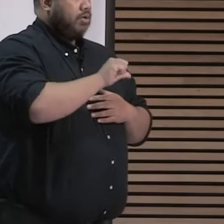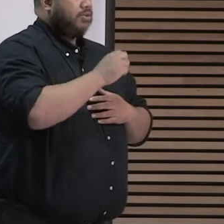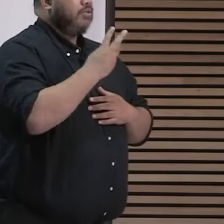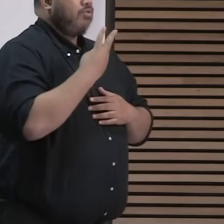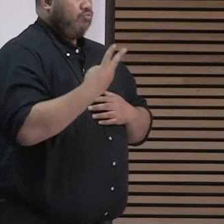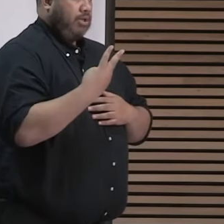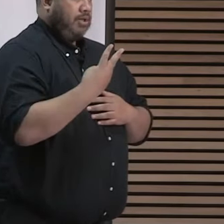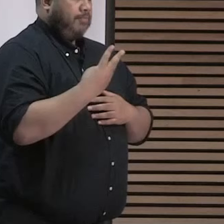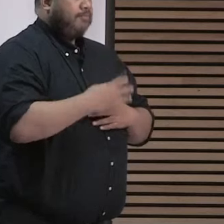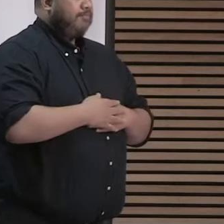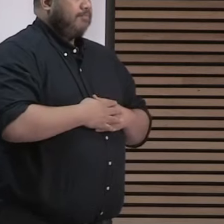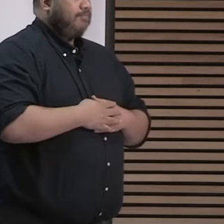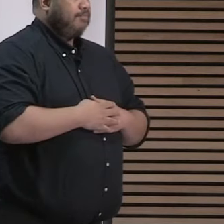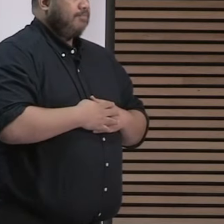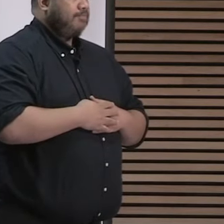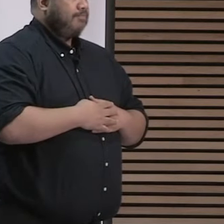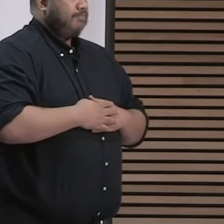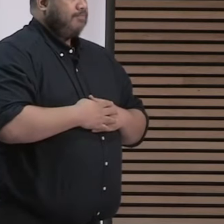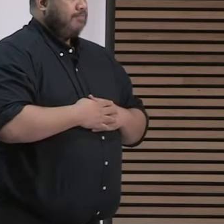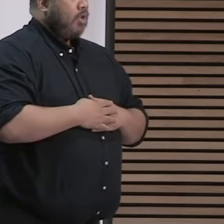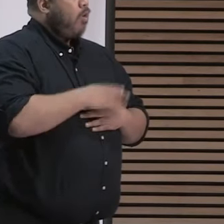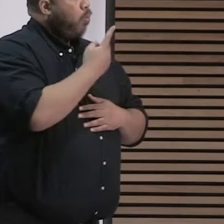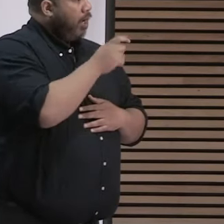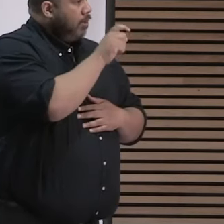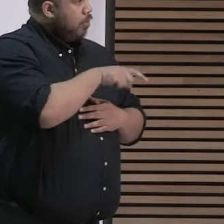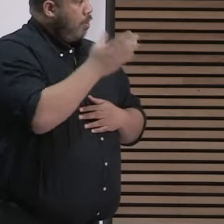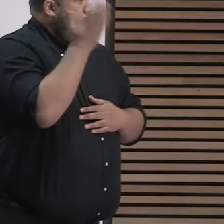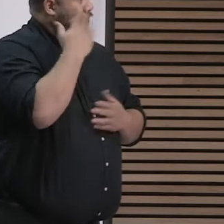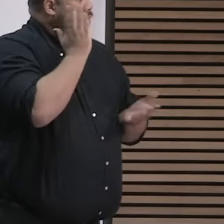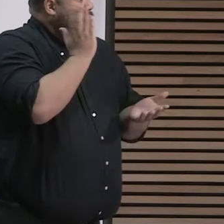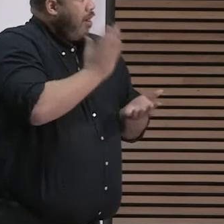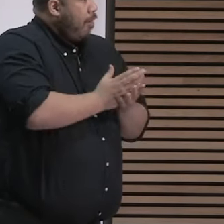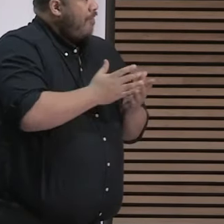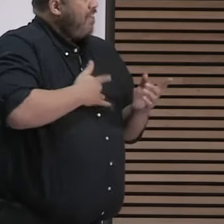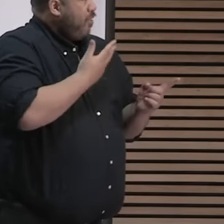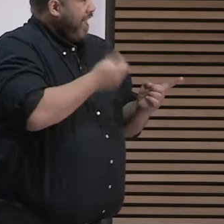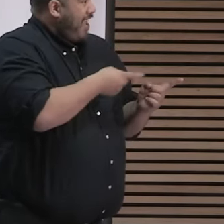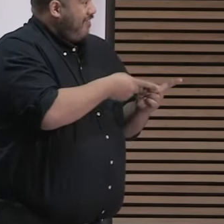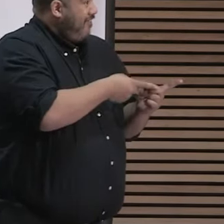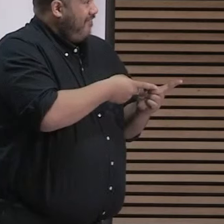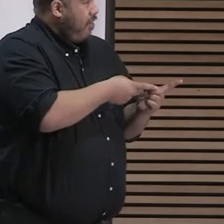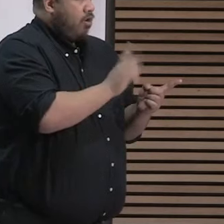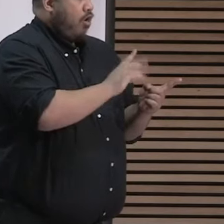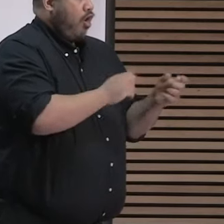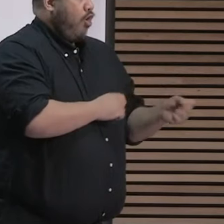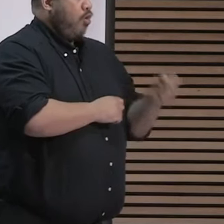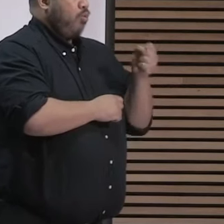1,293. One previously reported probable case is now reclassified as under